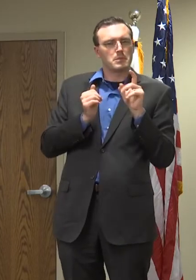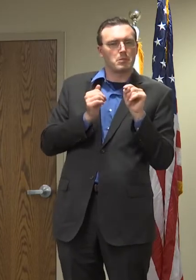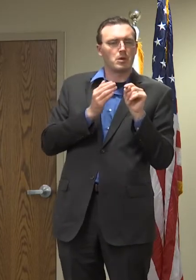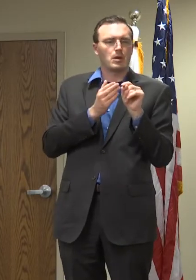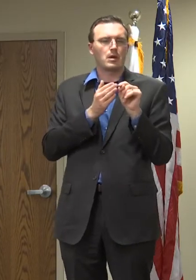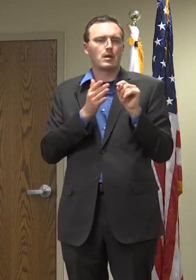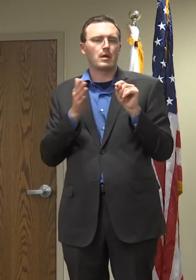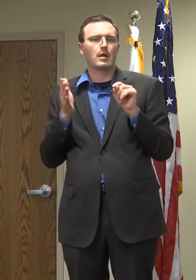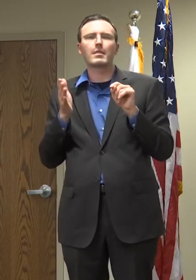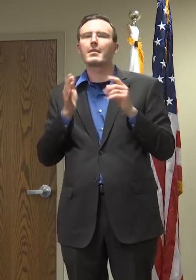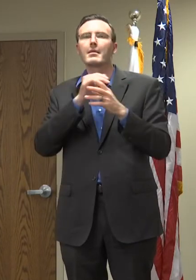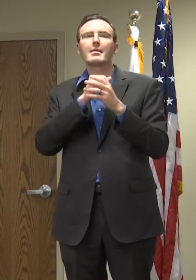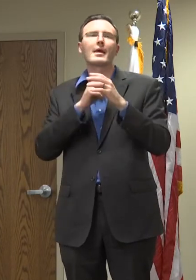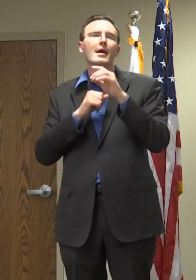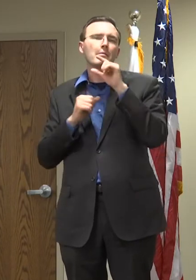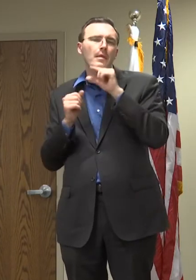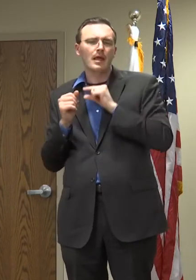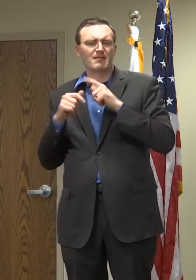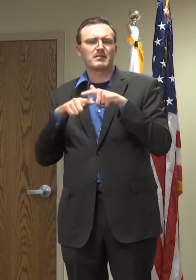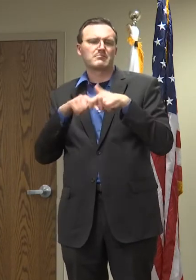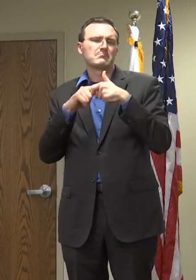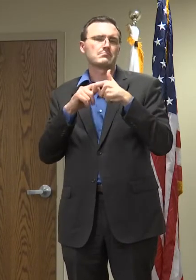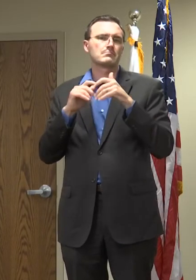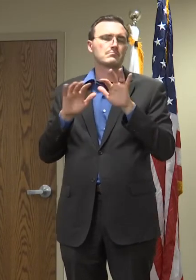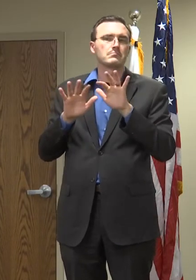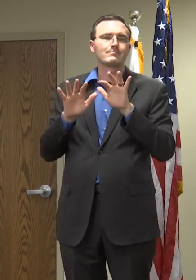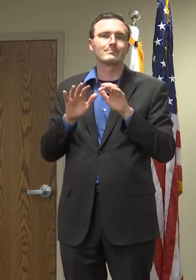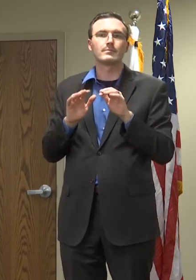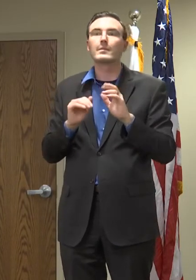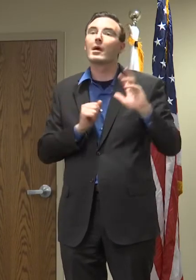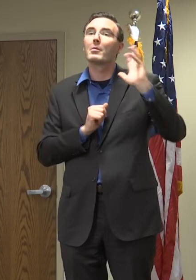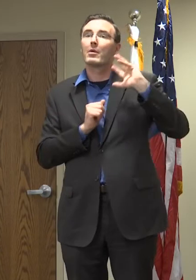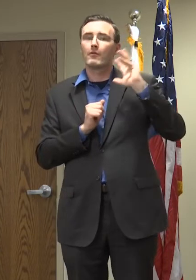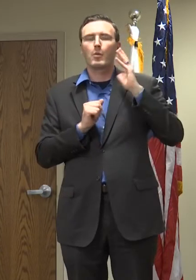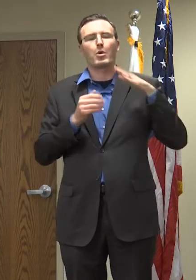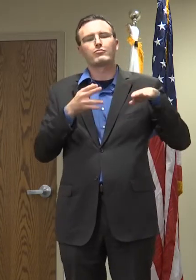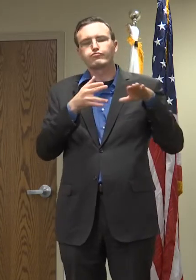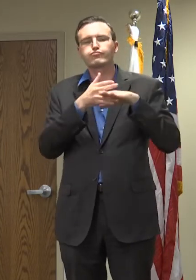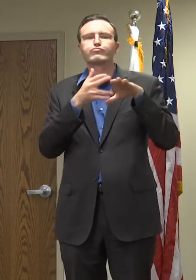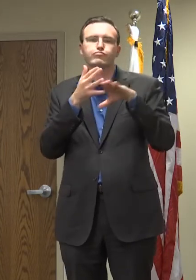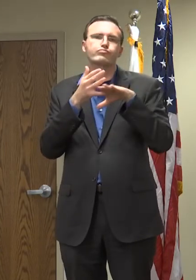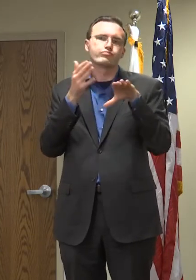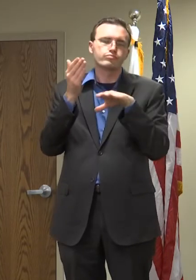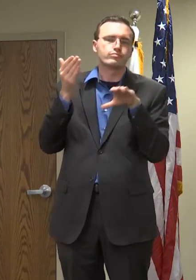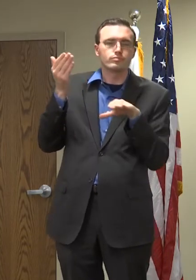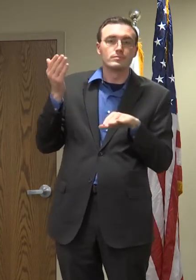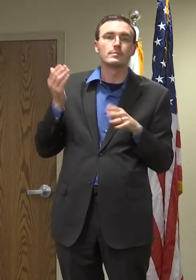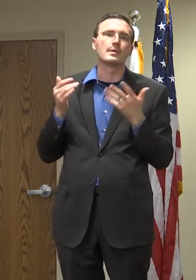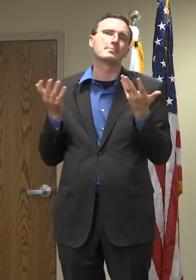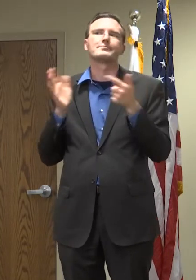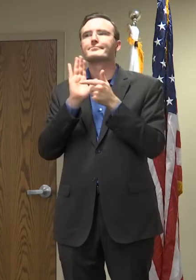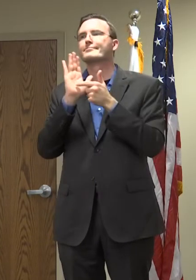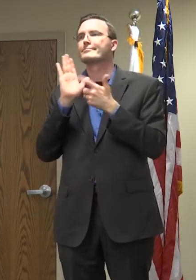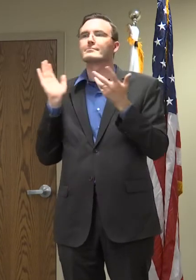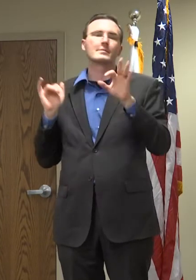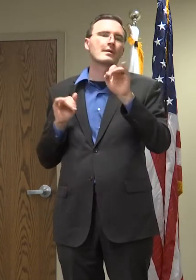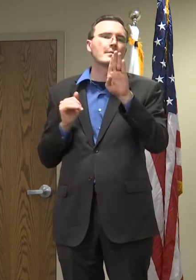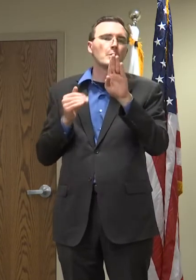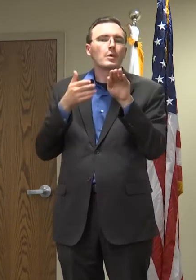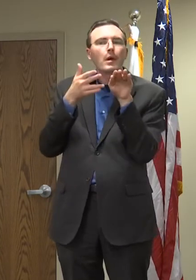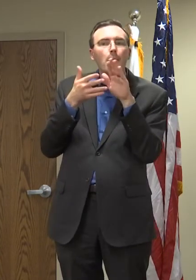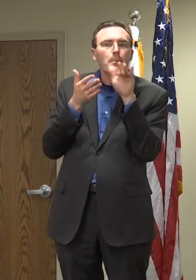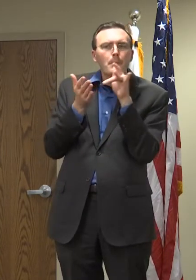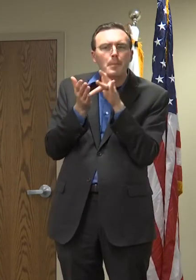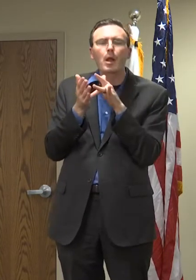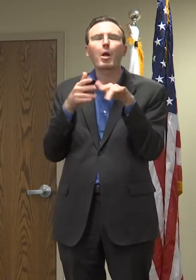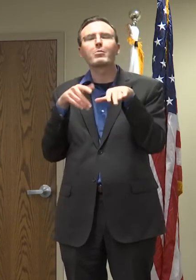many breaks like a mid-October break that you often saw in the school calendars. Because again, the idea being if things are going well, we don't want to have